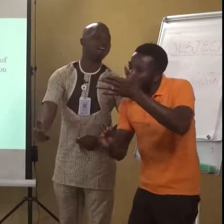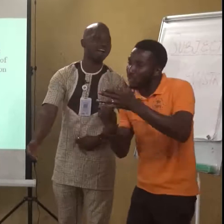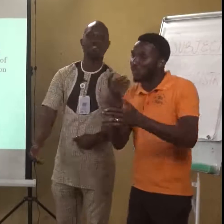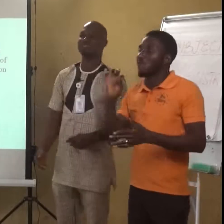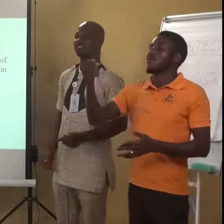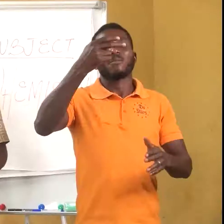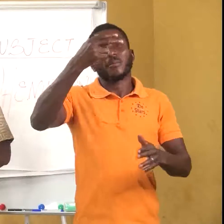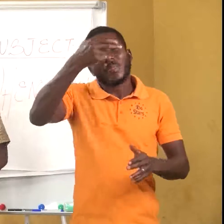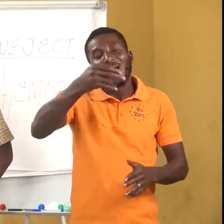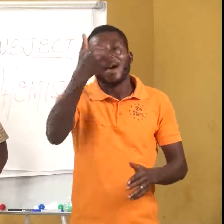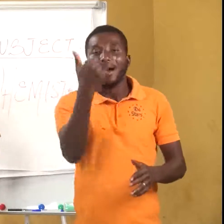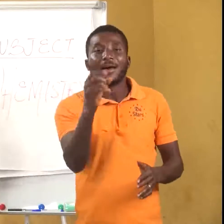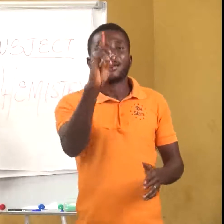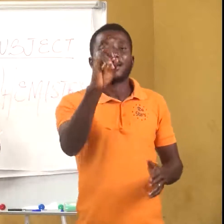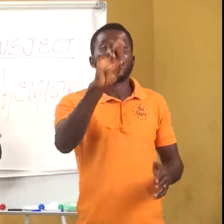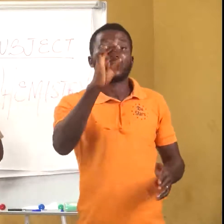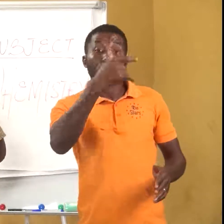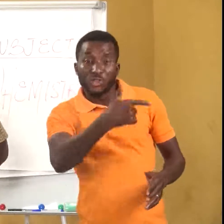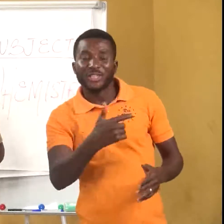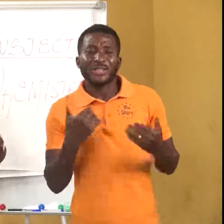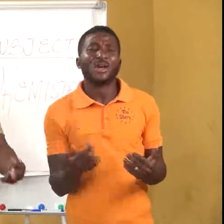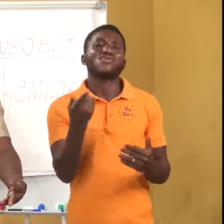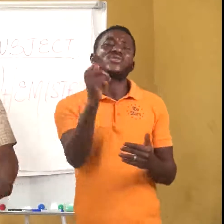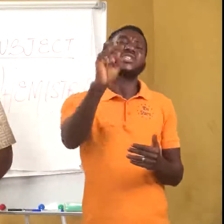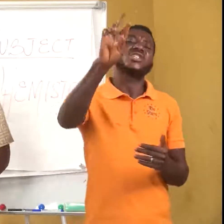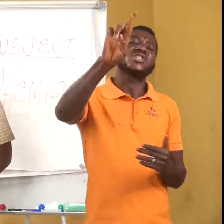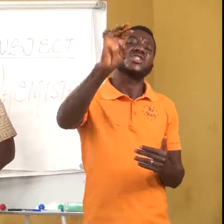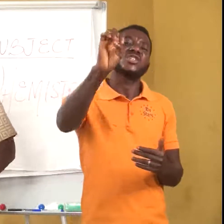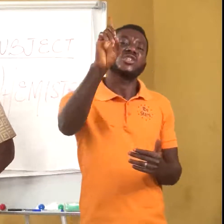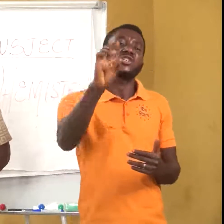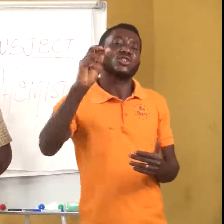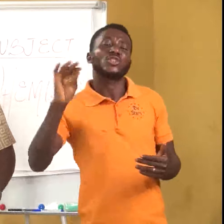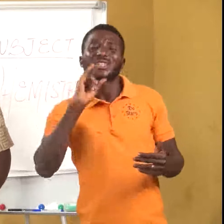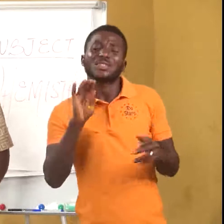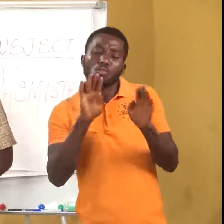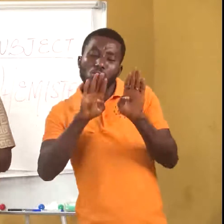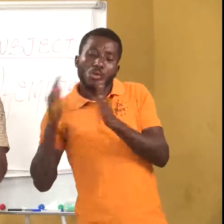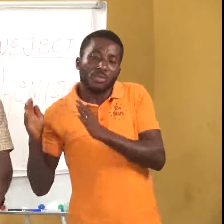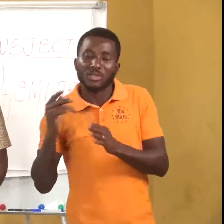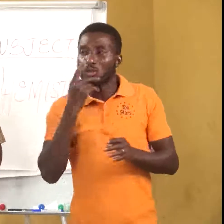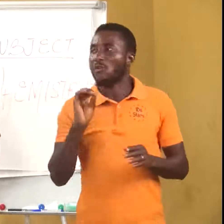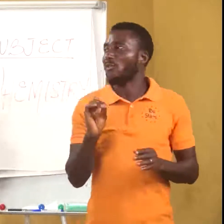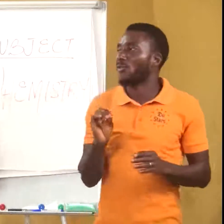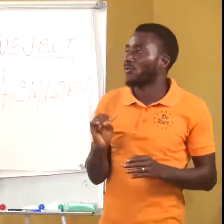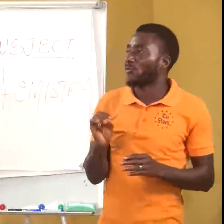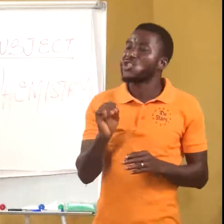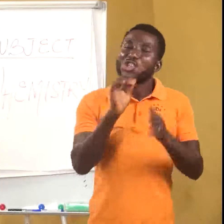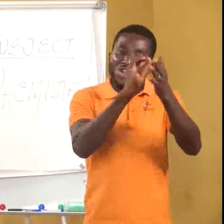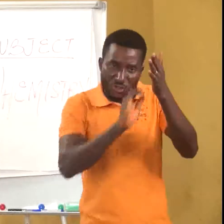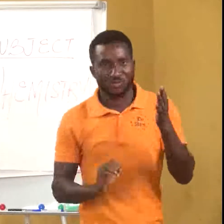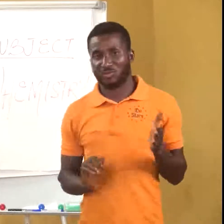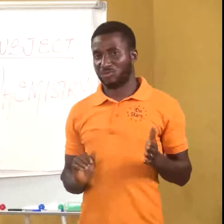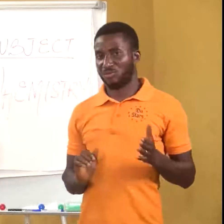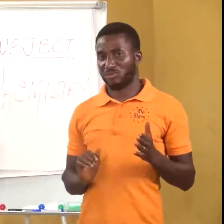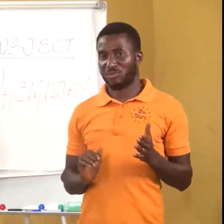of hydrogen. Now, reduction is the opposite of oxidation, such that you can say reduction is the removal of